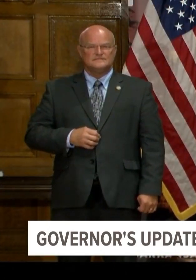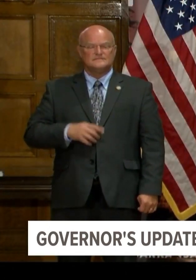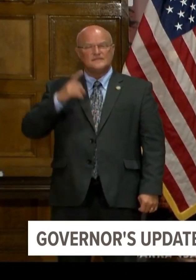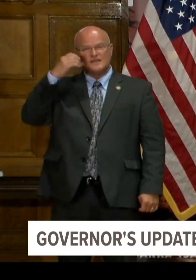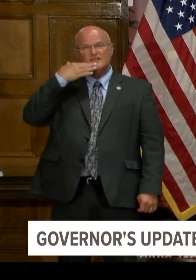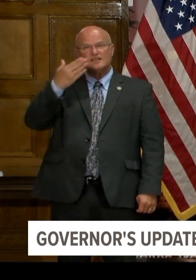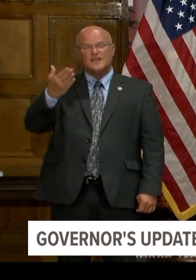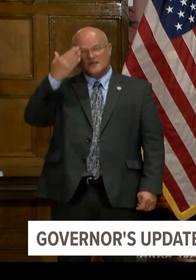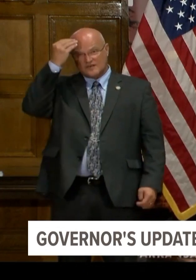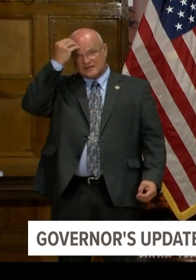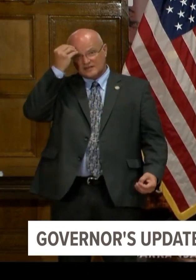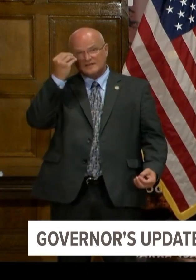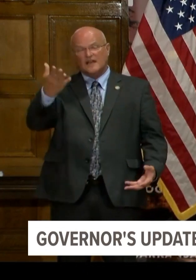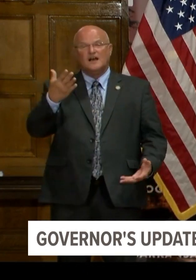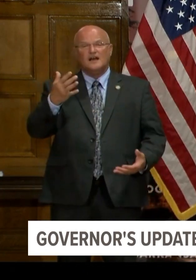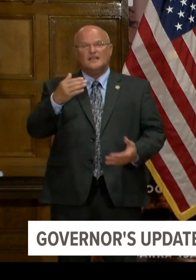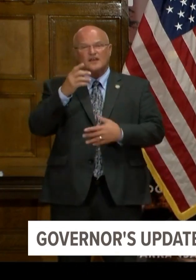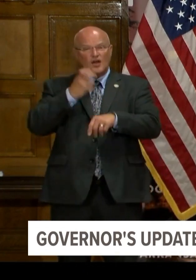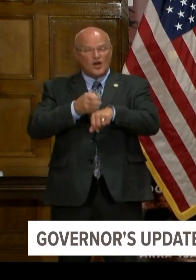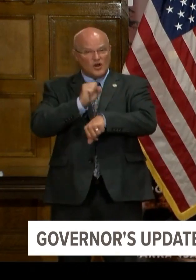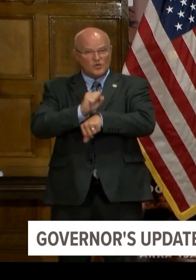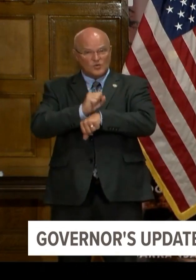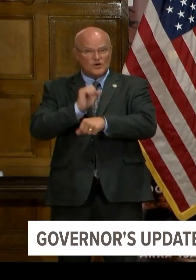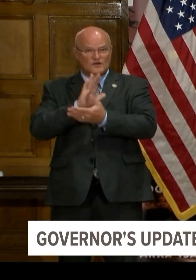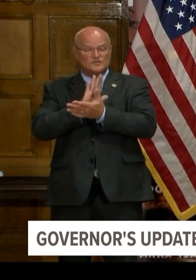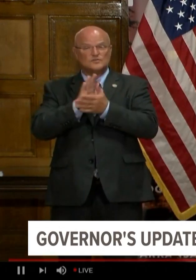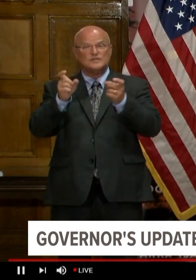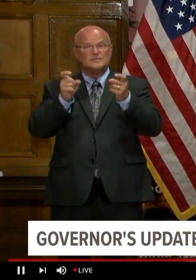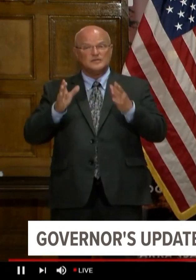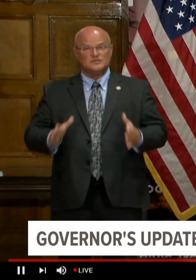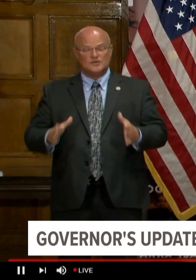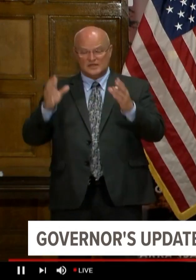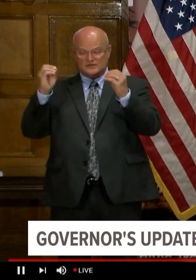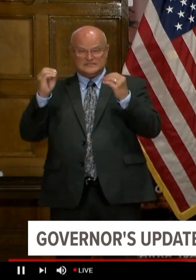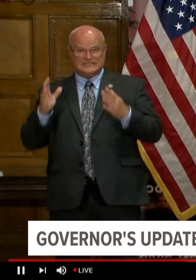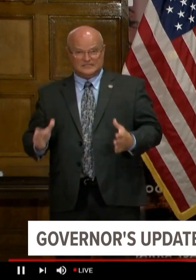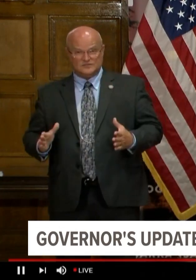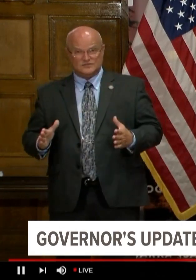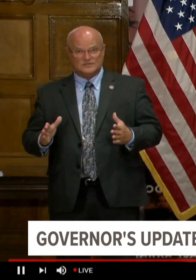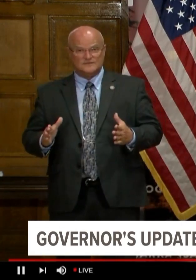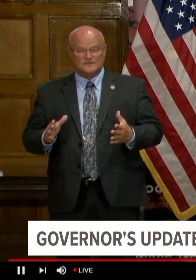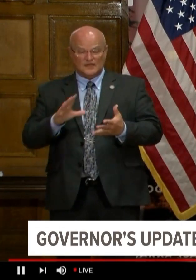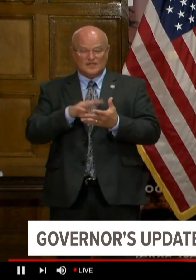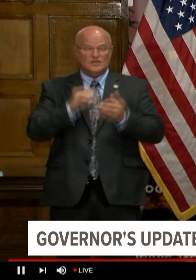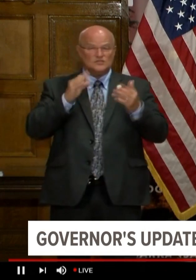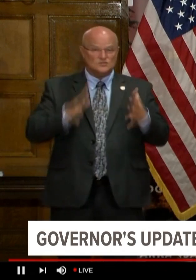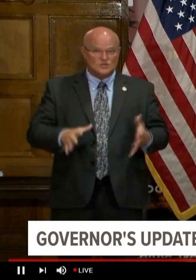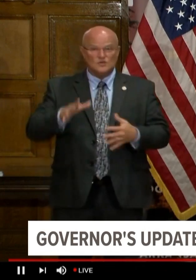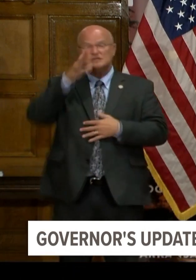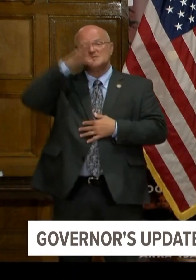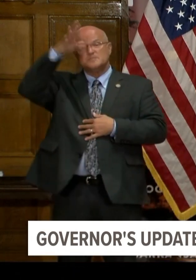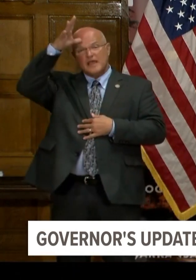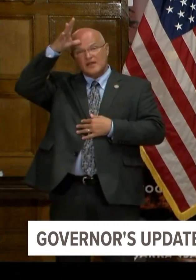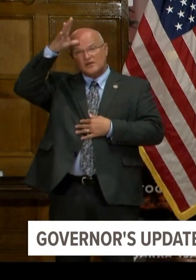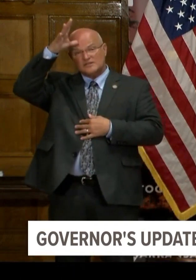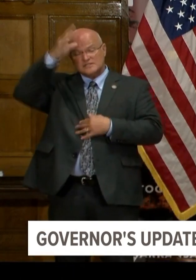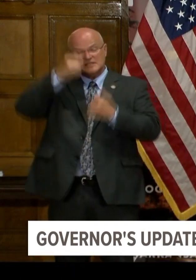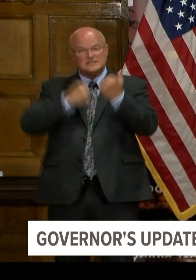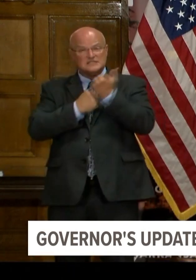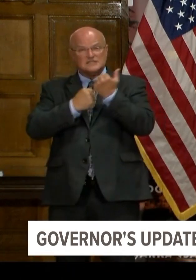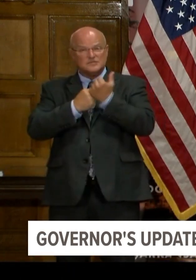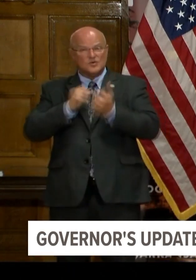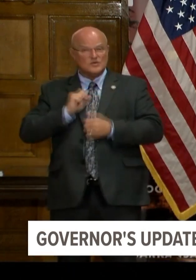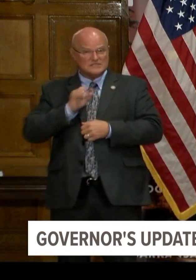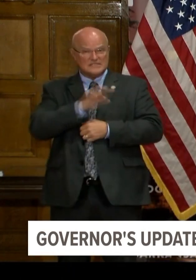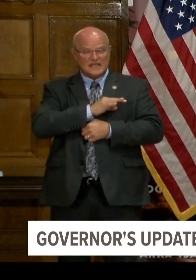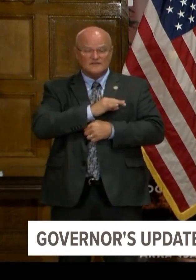Governor, thank you for acknowledging the hard work of our school administrators and teachers, students and the parents, and support staff.